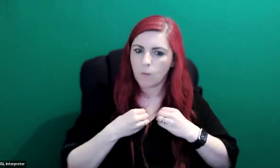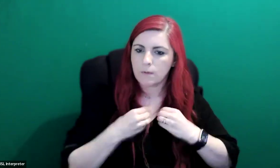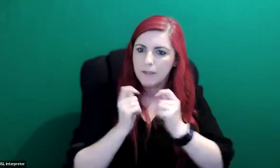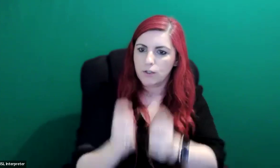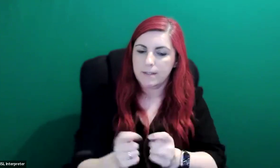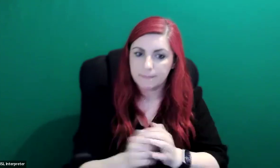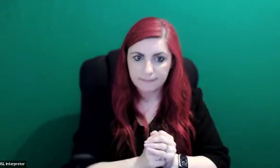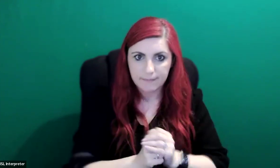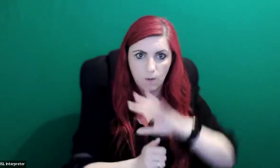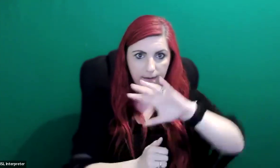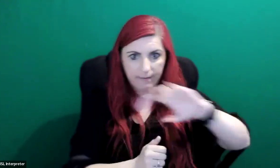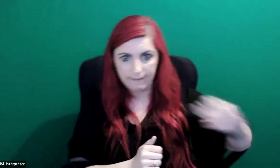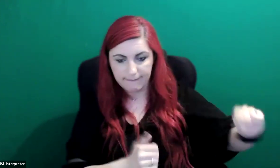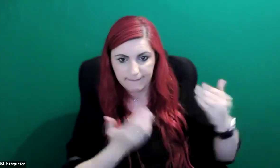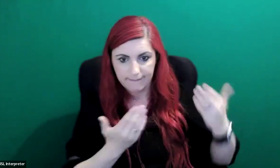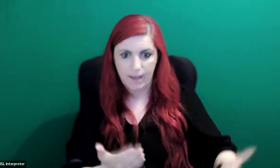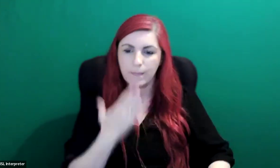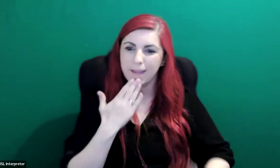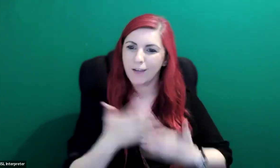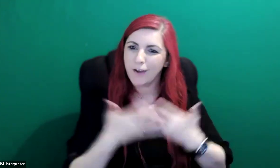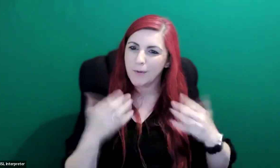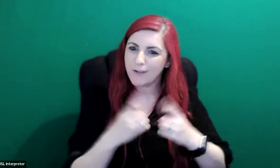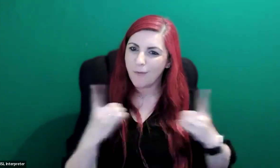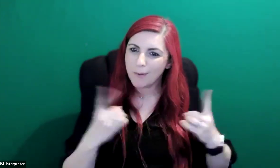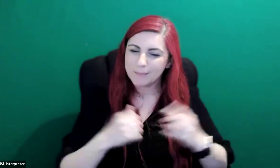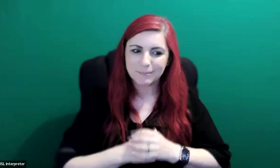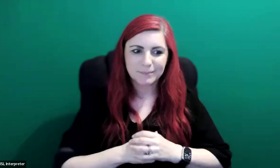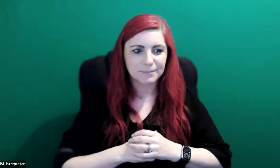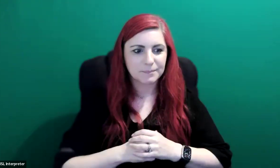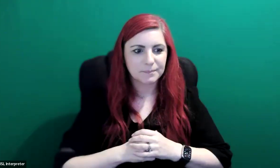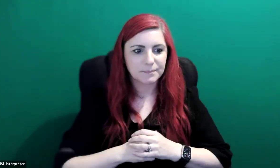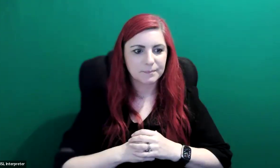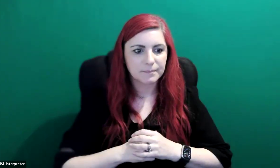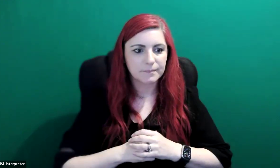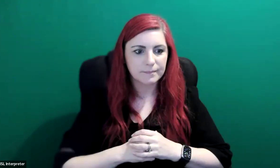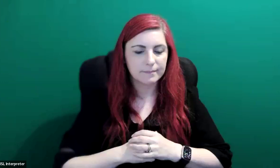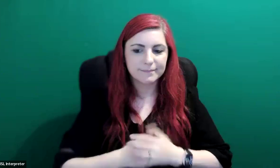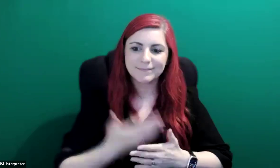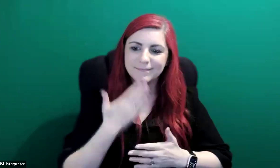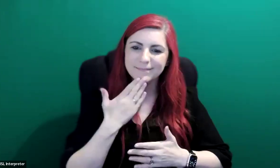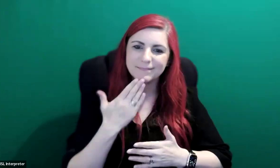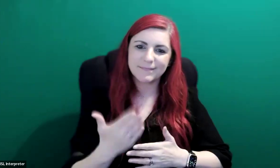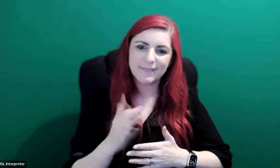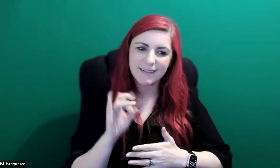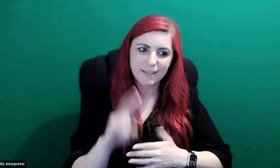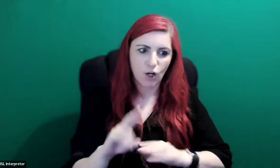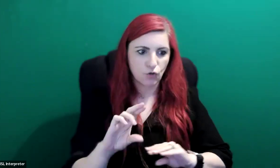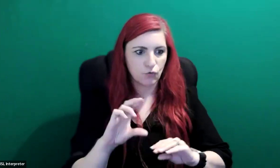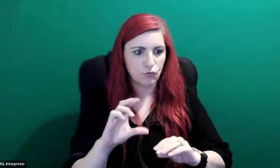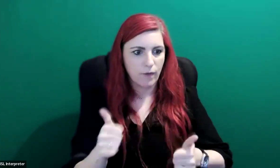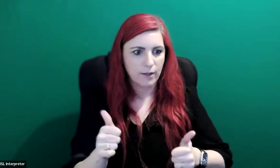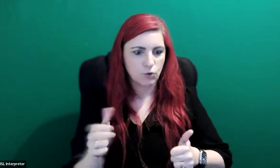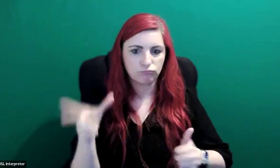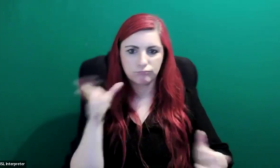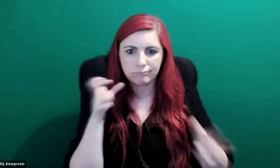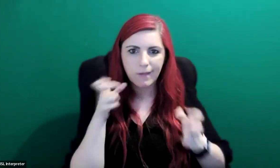I'll stop sharing there, and thank you very much, everybody. Thanks very much, Karen. Great to hear about IREC's plans